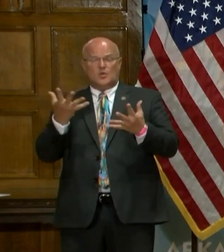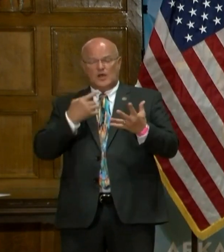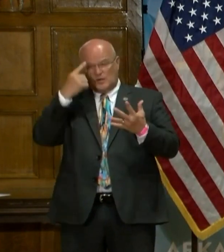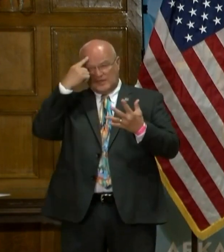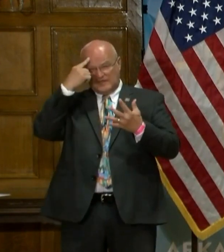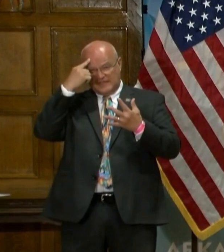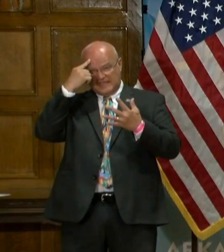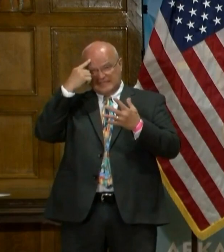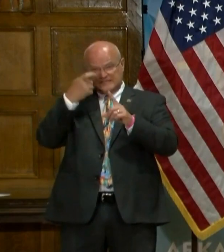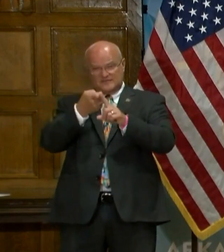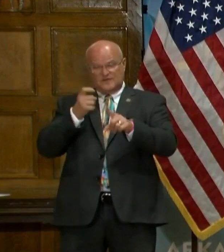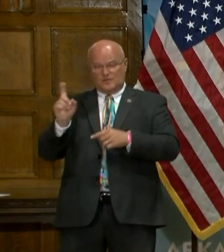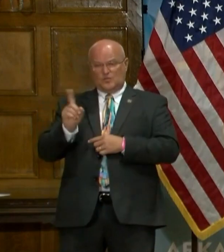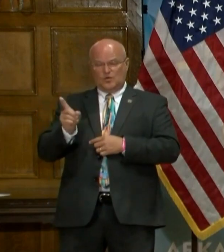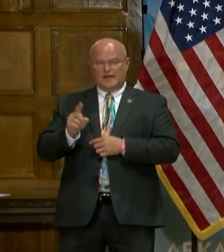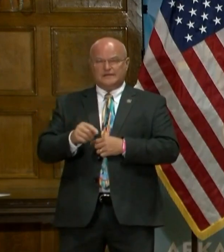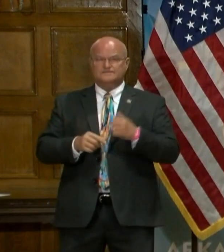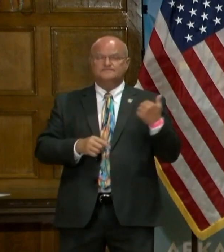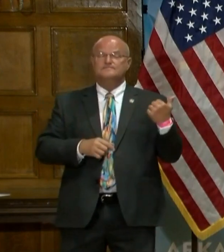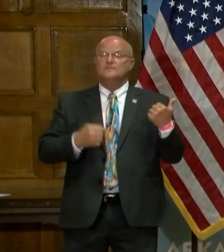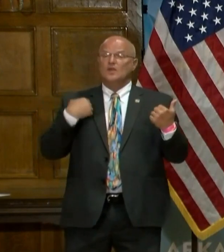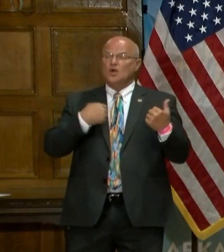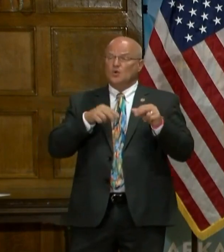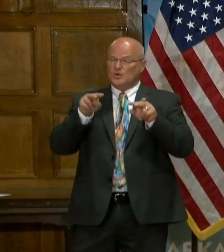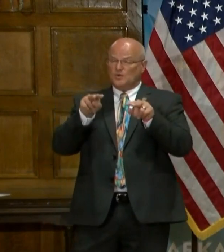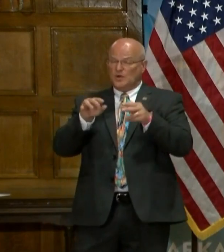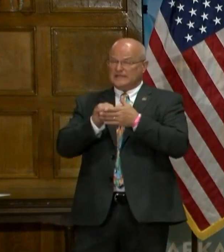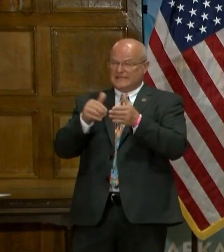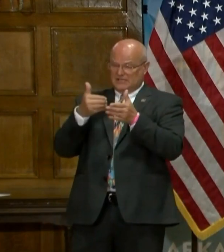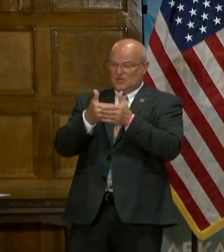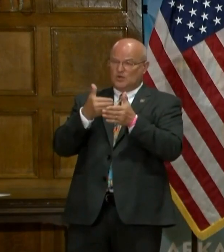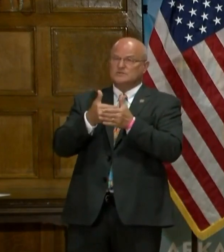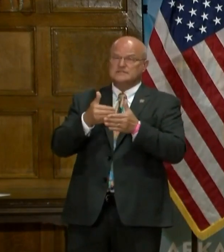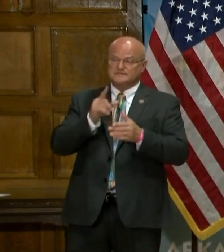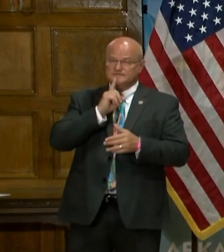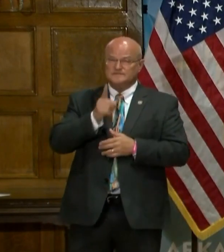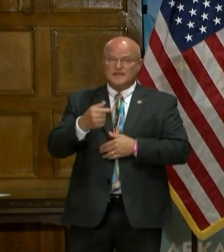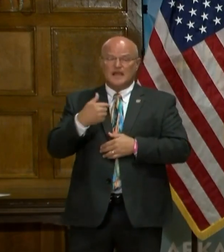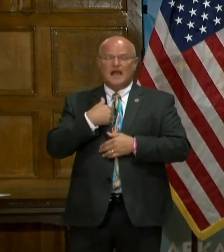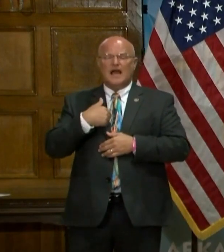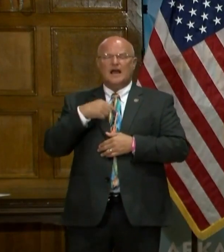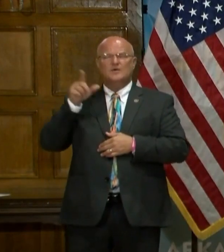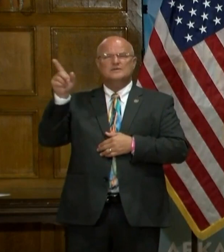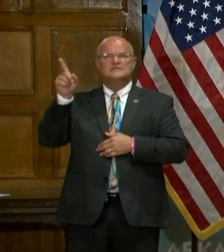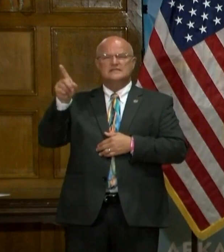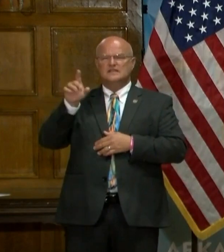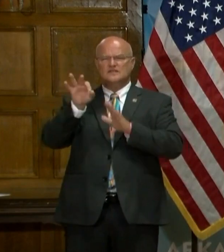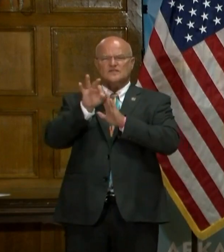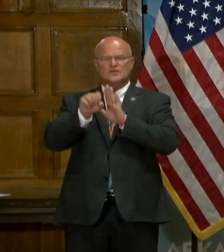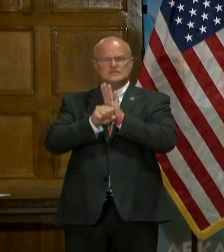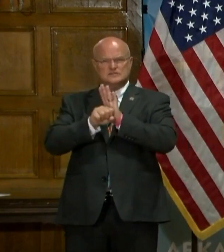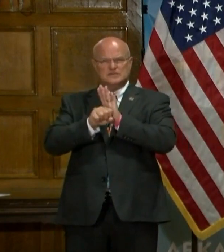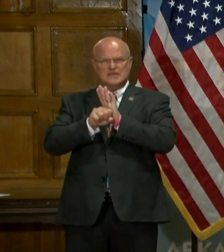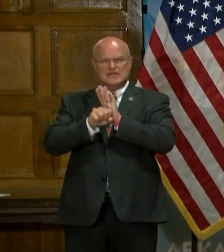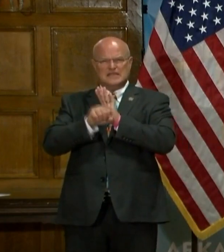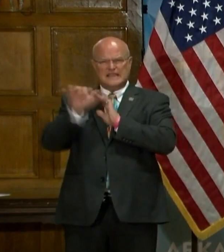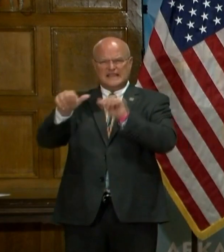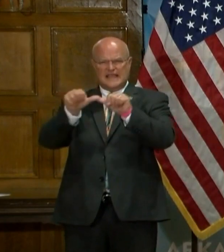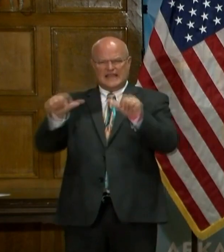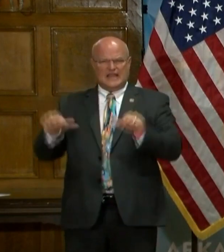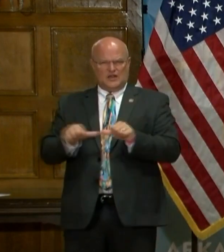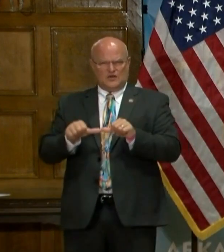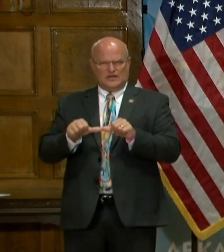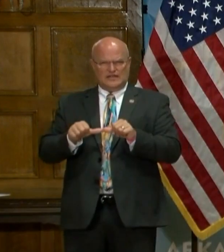that to. We are watching that closely. I was in Fort Smith, that